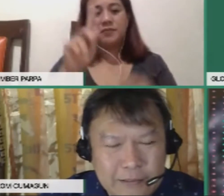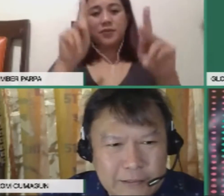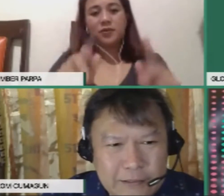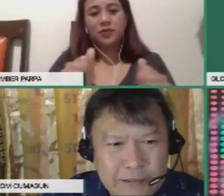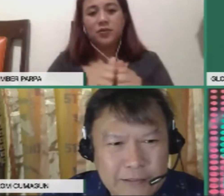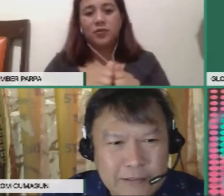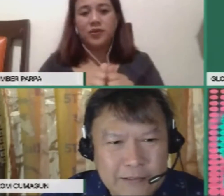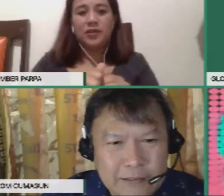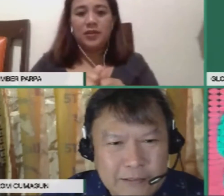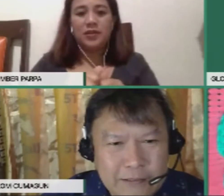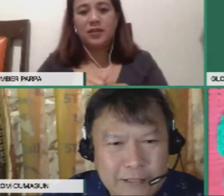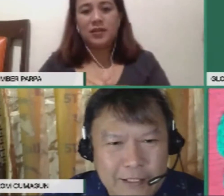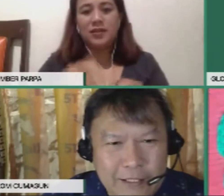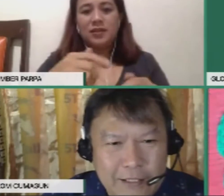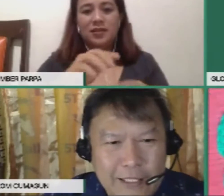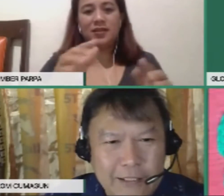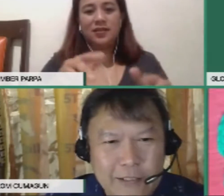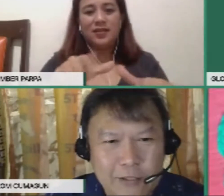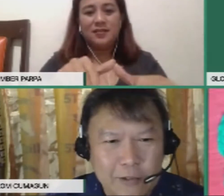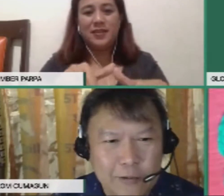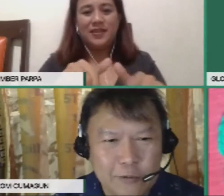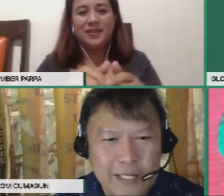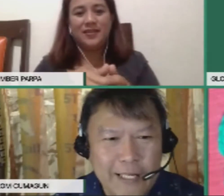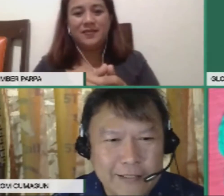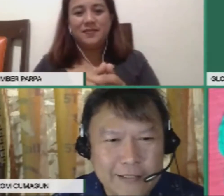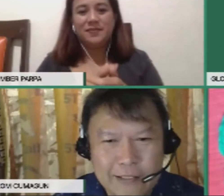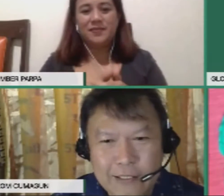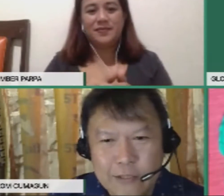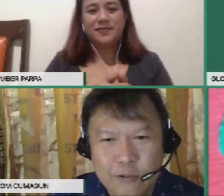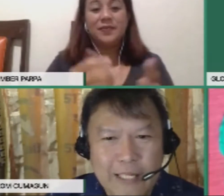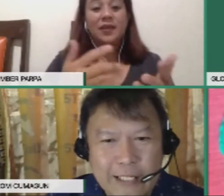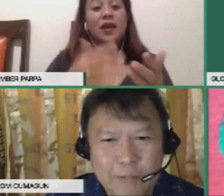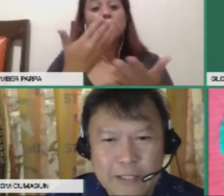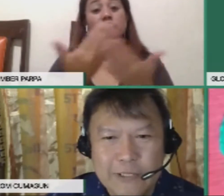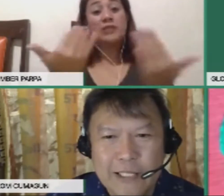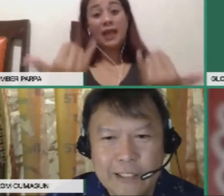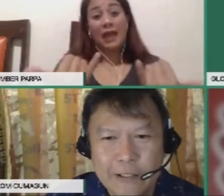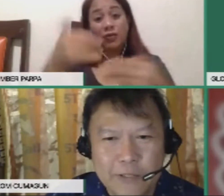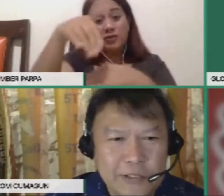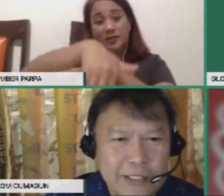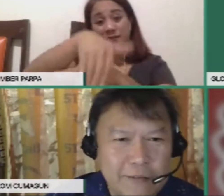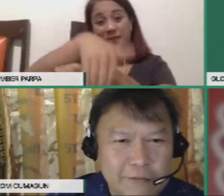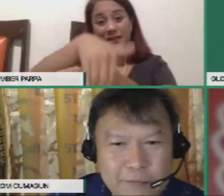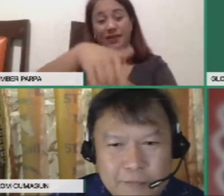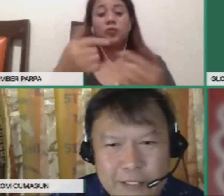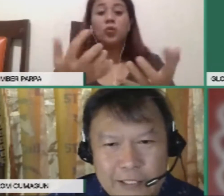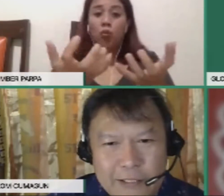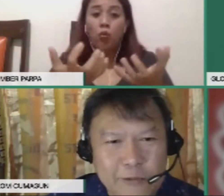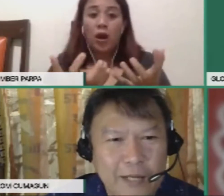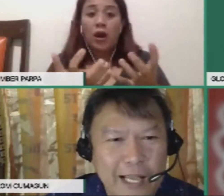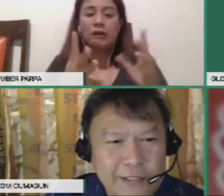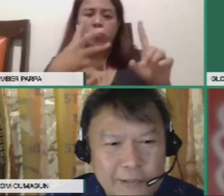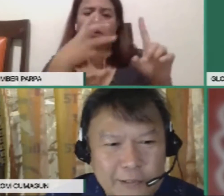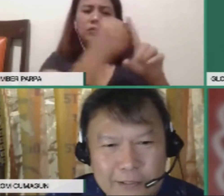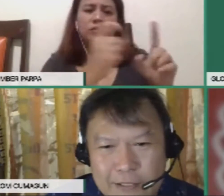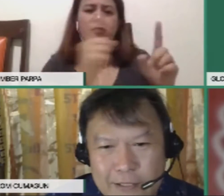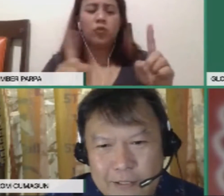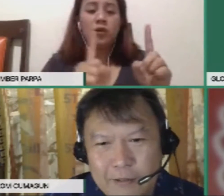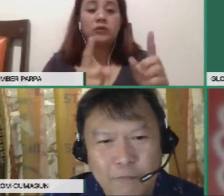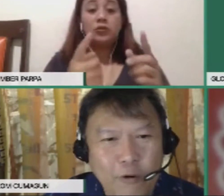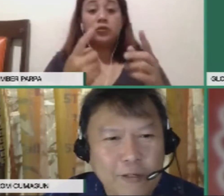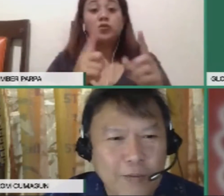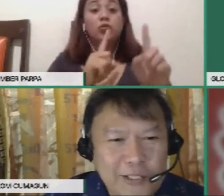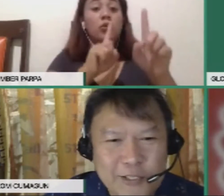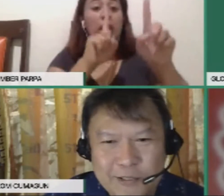disabilities. Okay. So Live. tonight, what we'd like to achieve, okay, is to answer